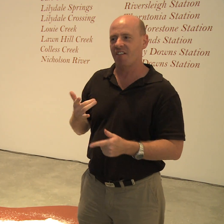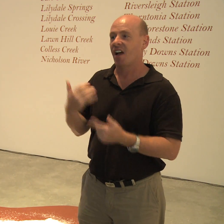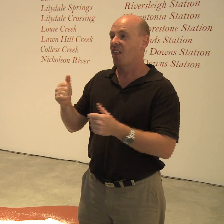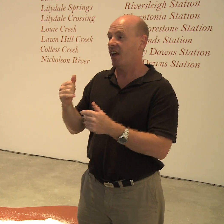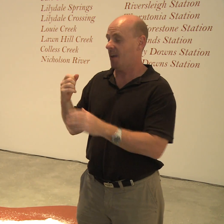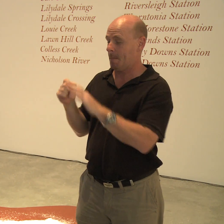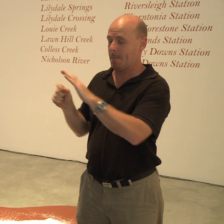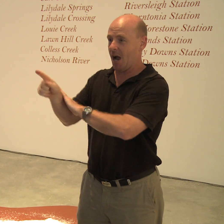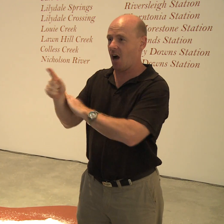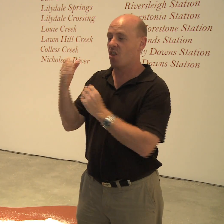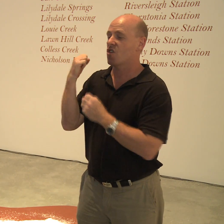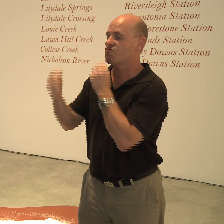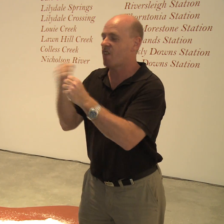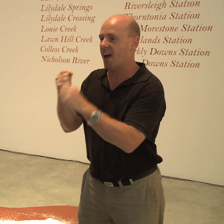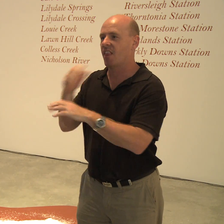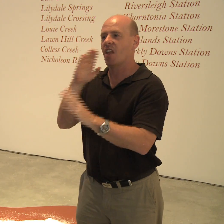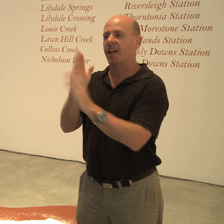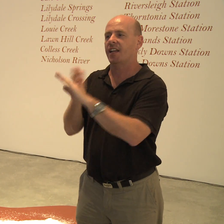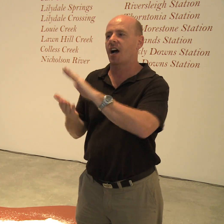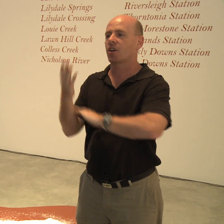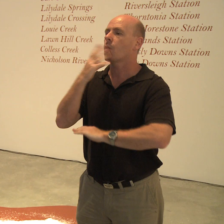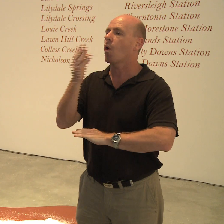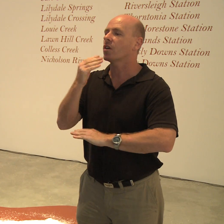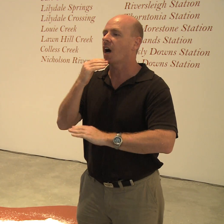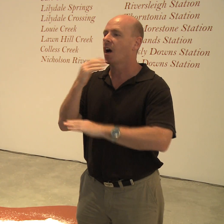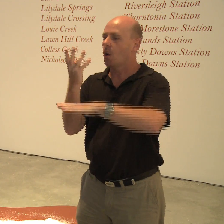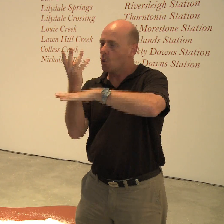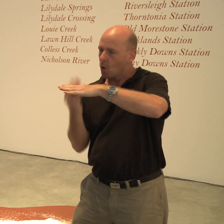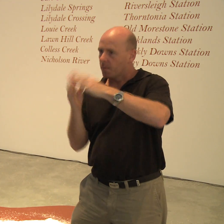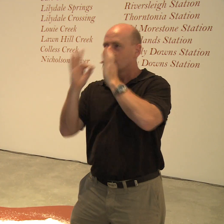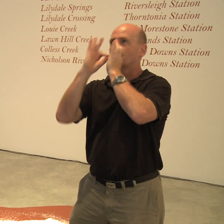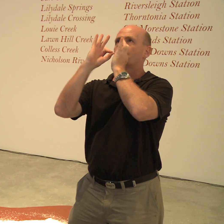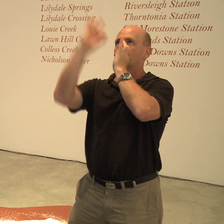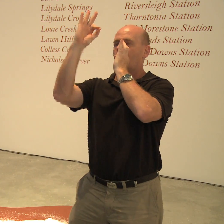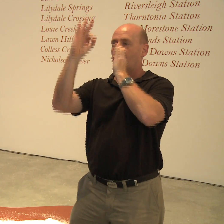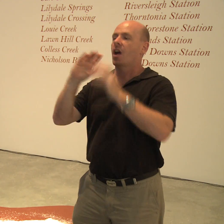hid underwater, put rocks on their tummies and get a straw